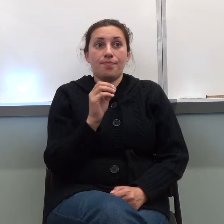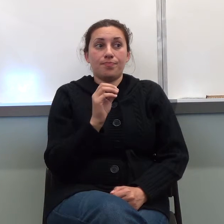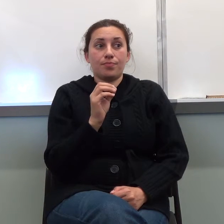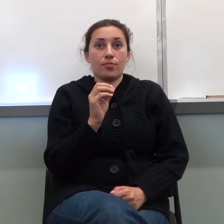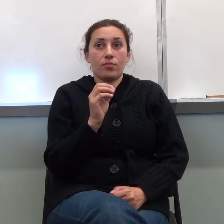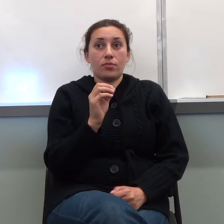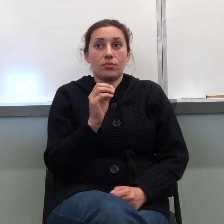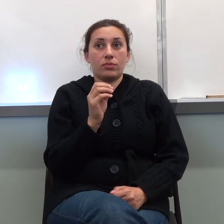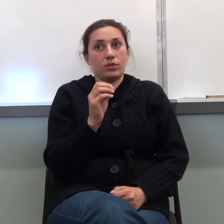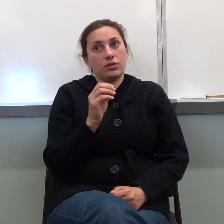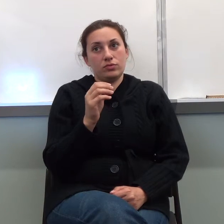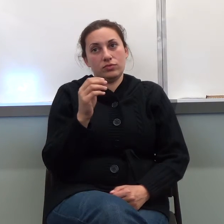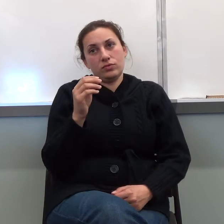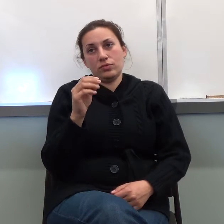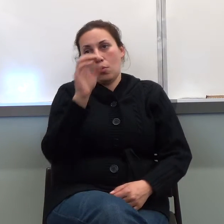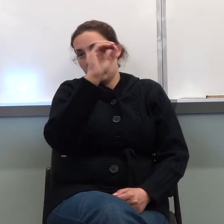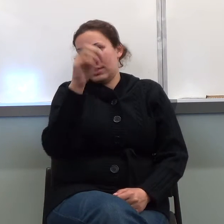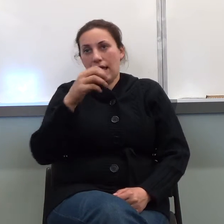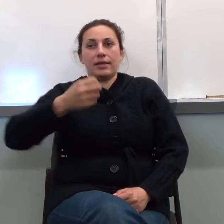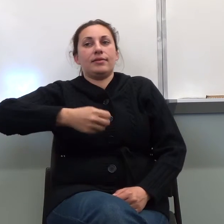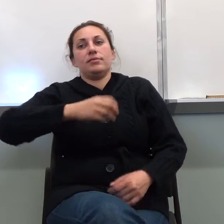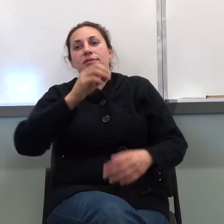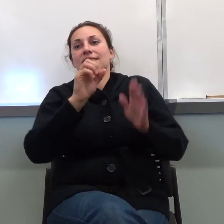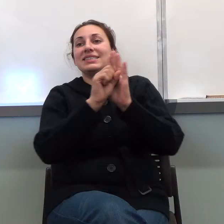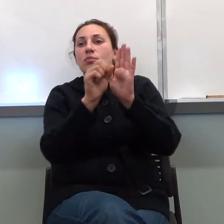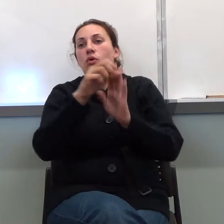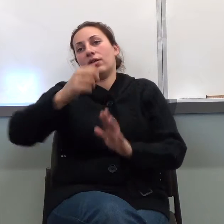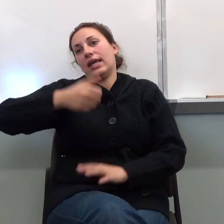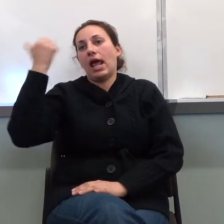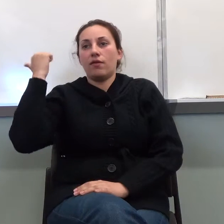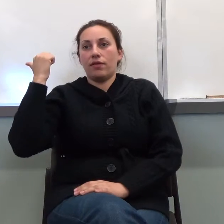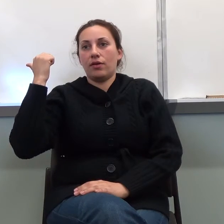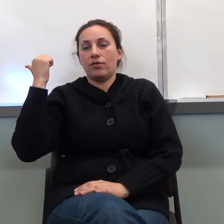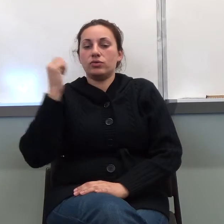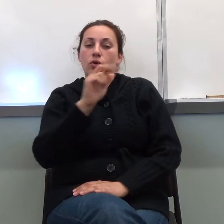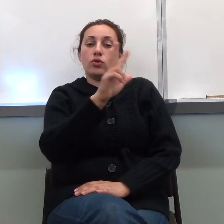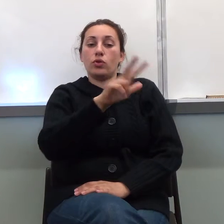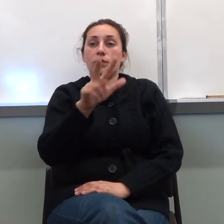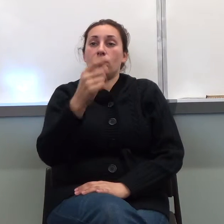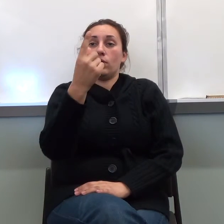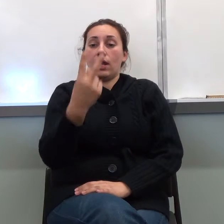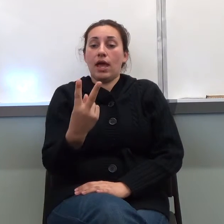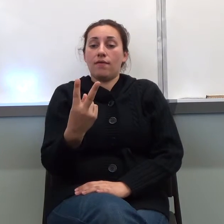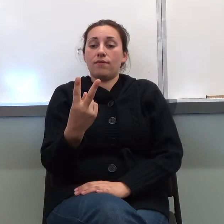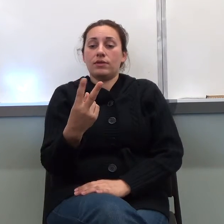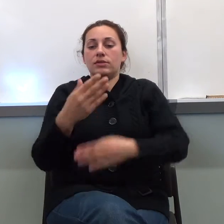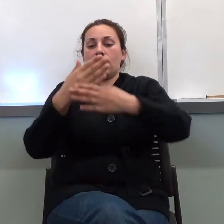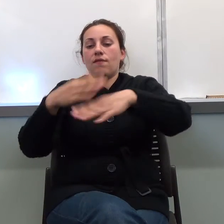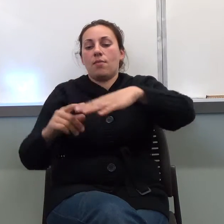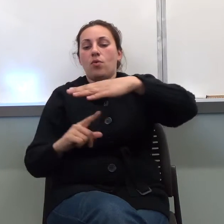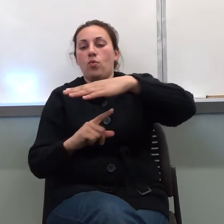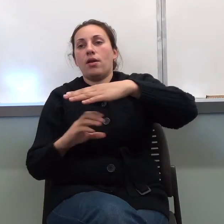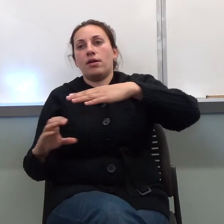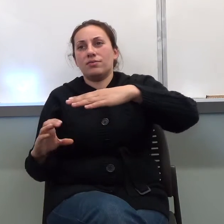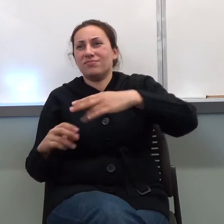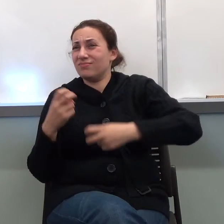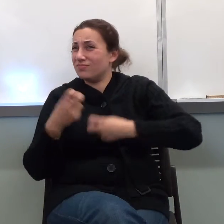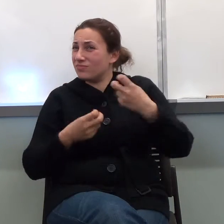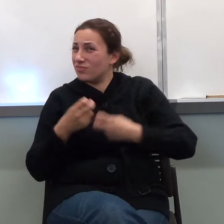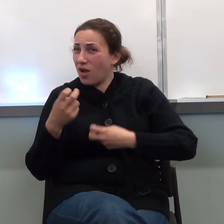Again, dropping that percent sign and dividing by 100. Well, that presents a problem because you got a mixed